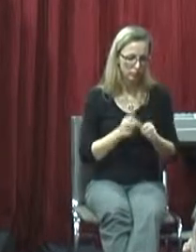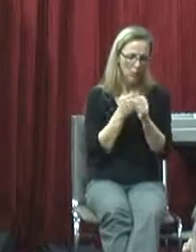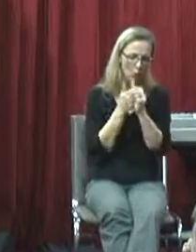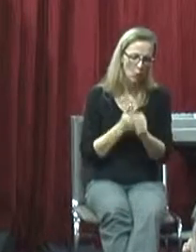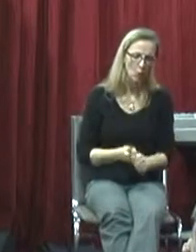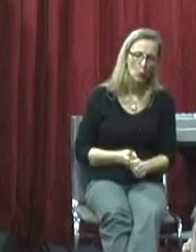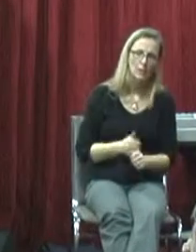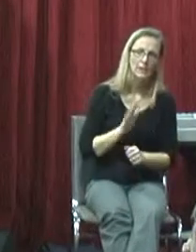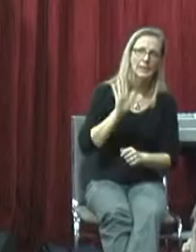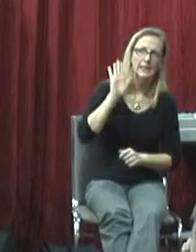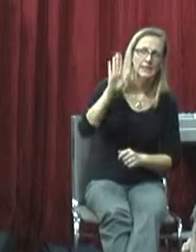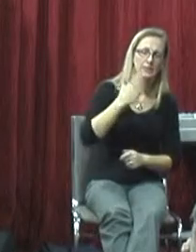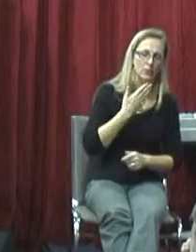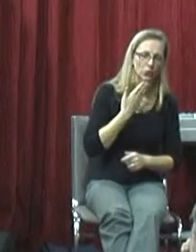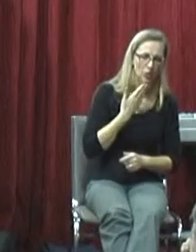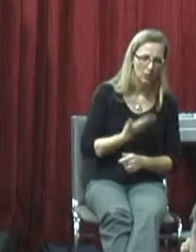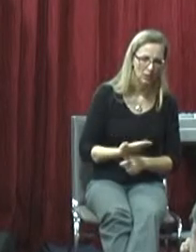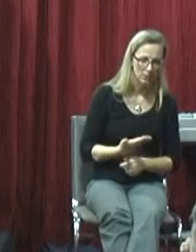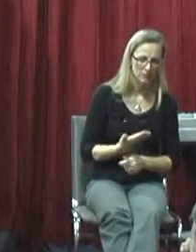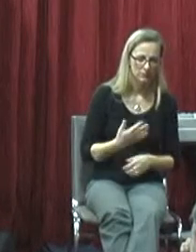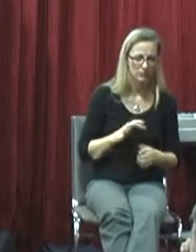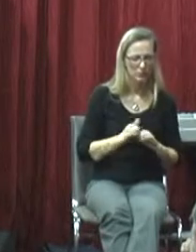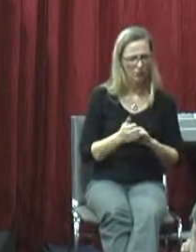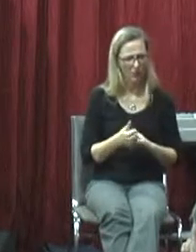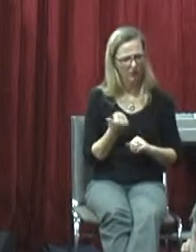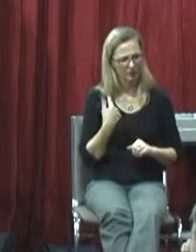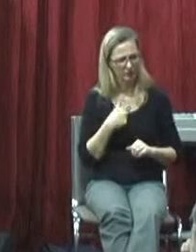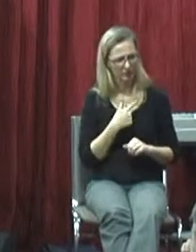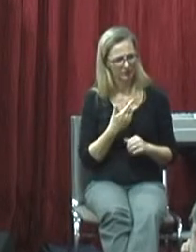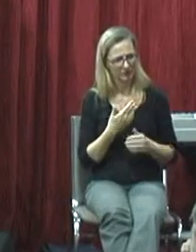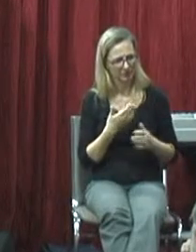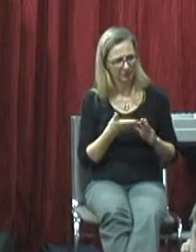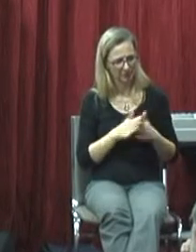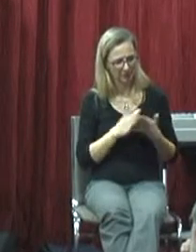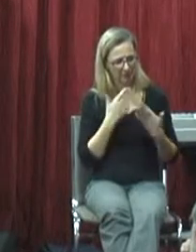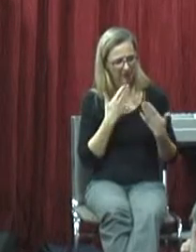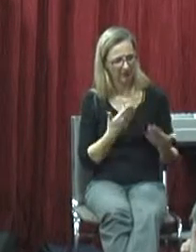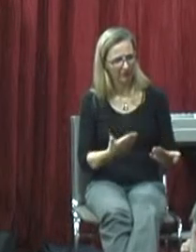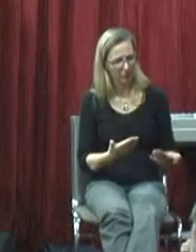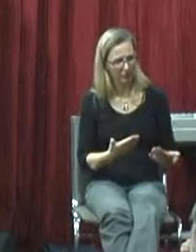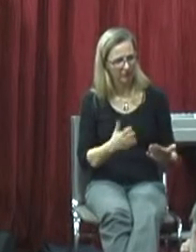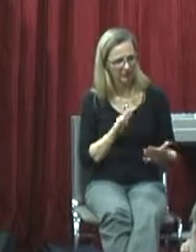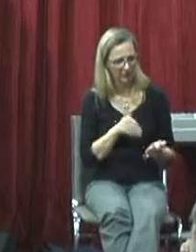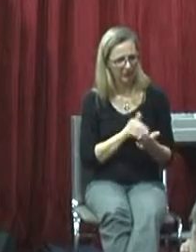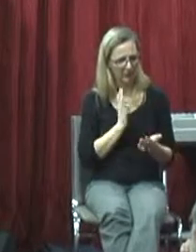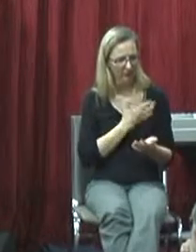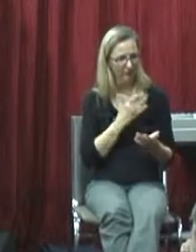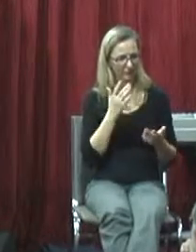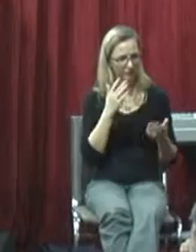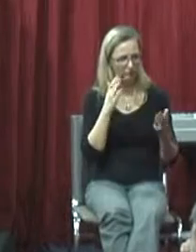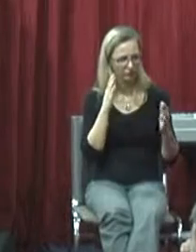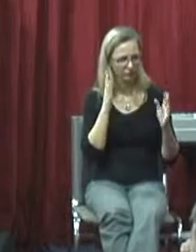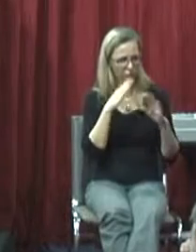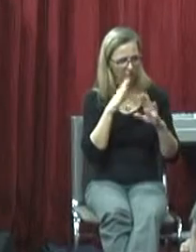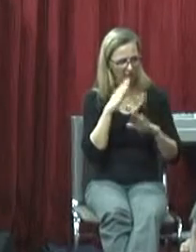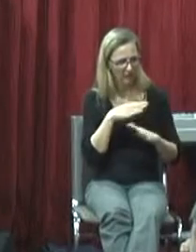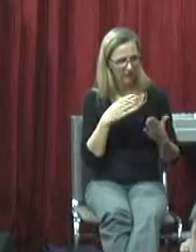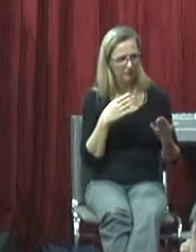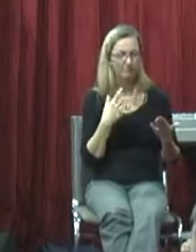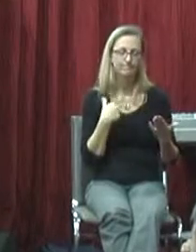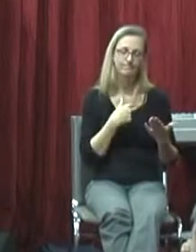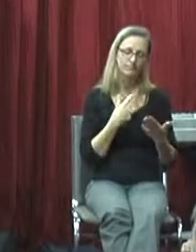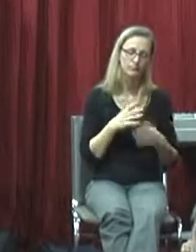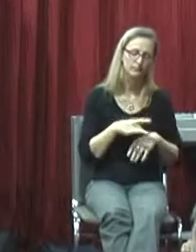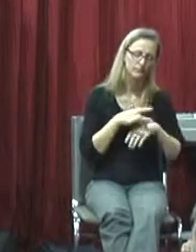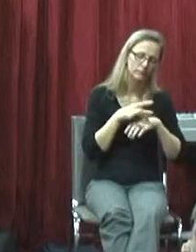So how else can we be thankful in the midst of our trials? Well, we can do what Jacob did. We can meditate on the good things